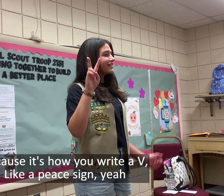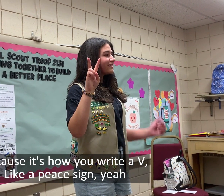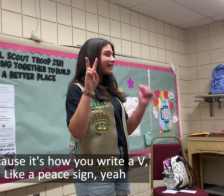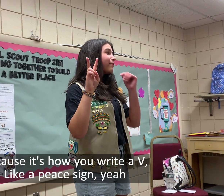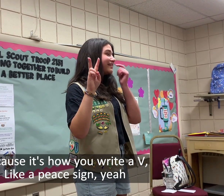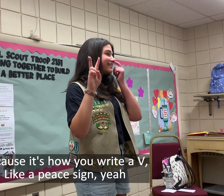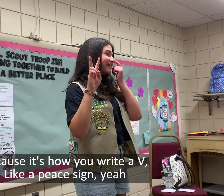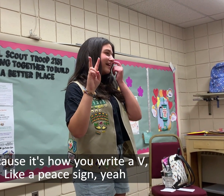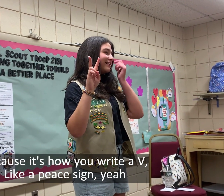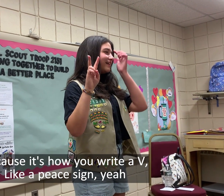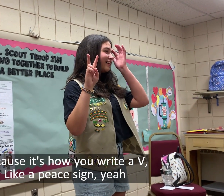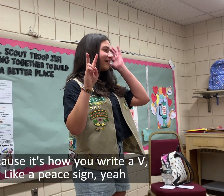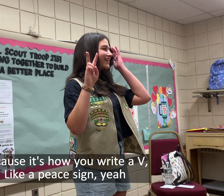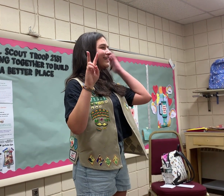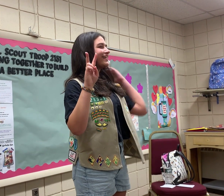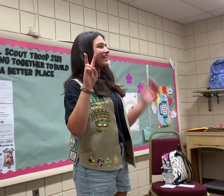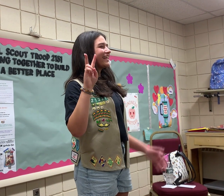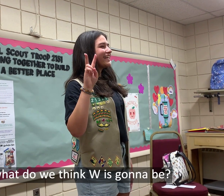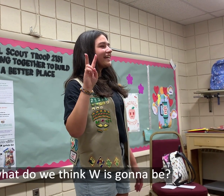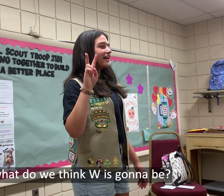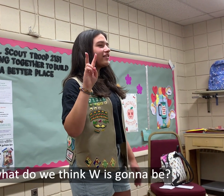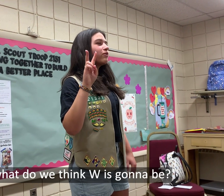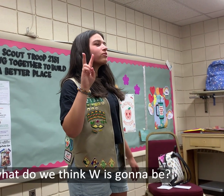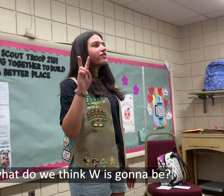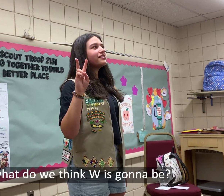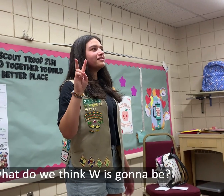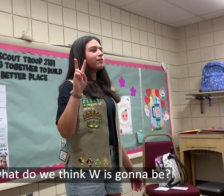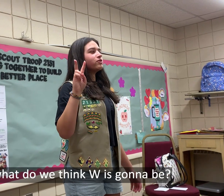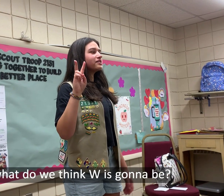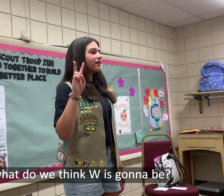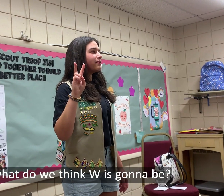like a peace sign. Yeah. Then what do we think W is gonna be?